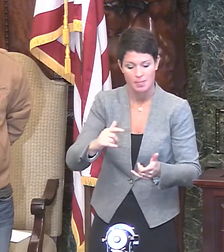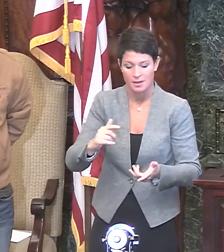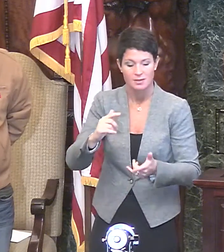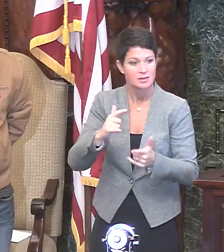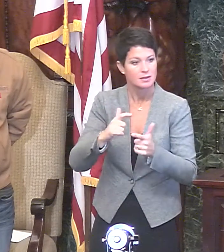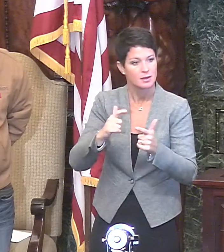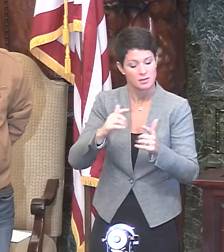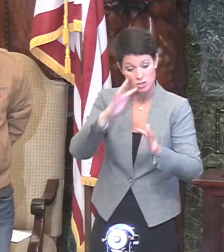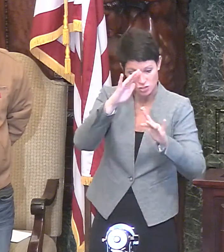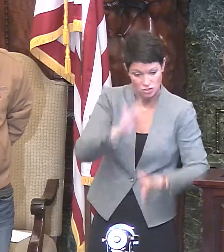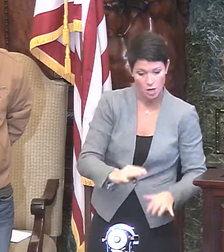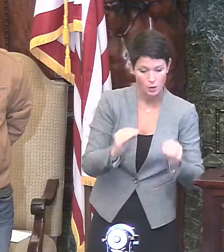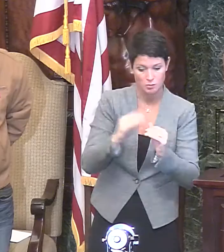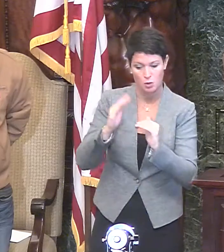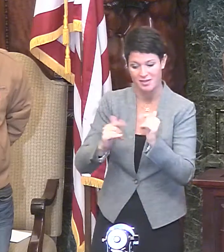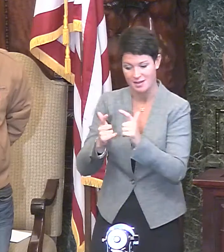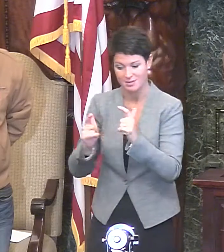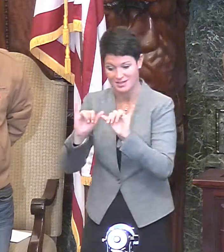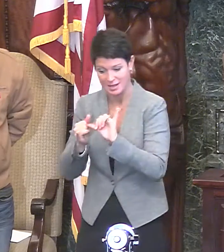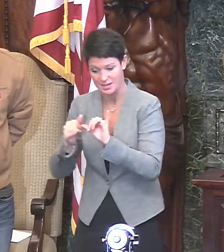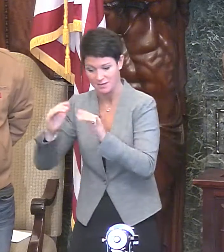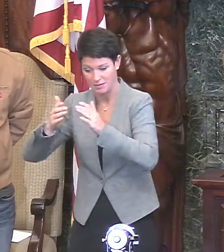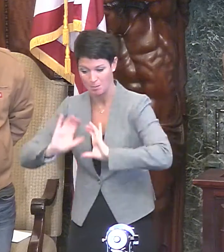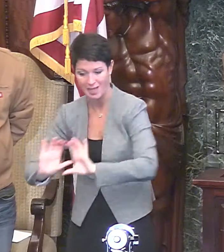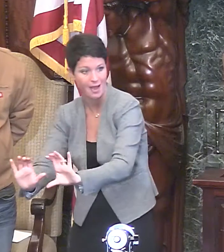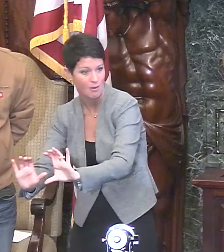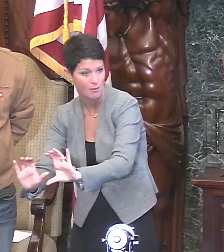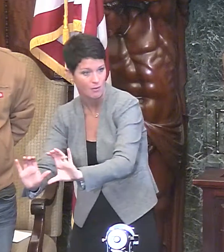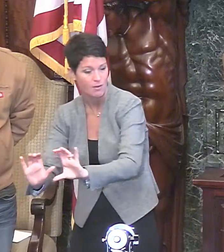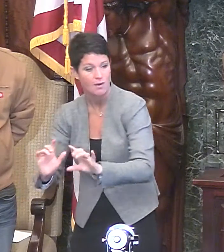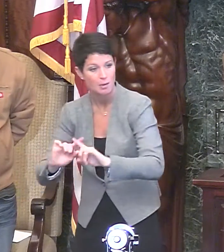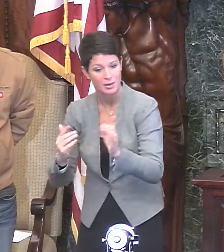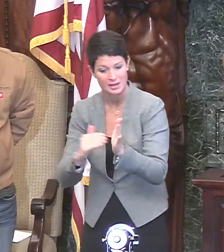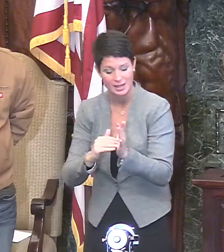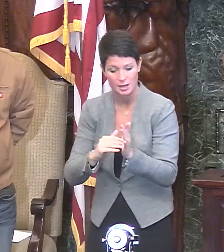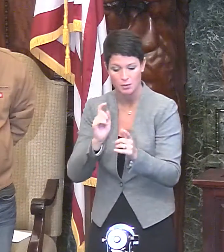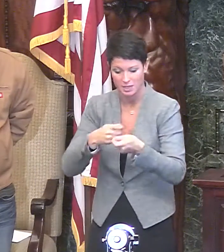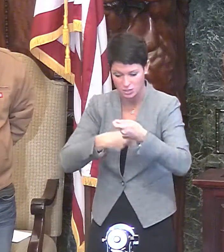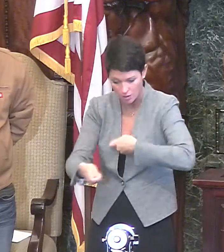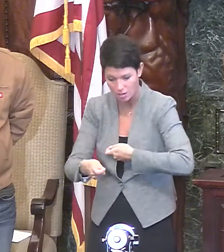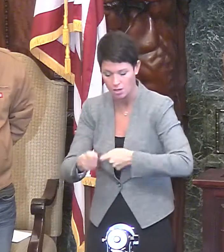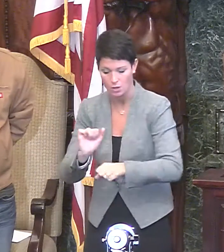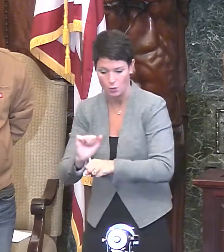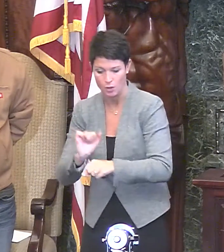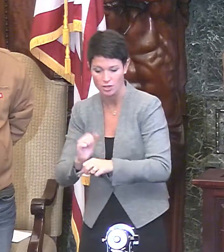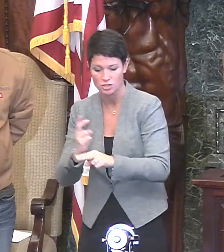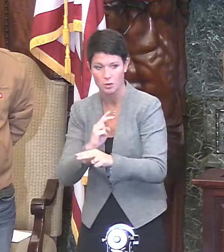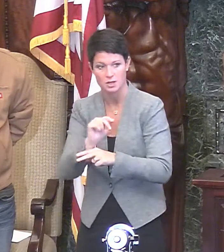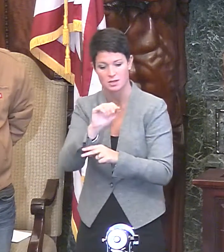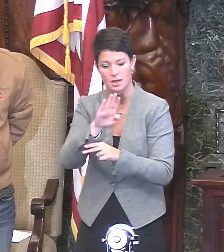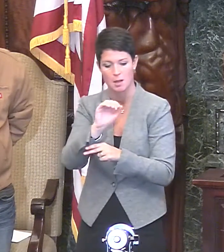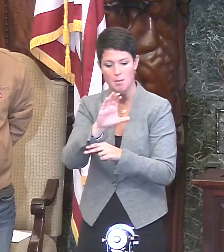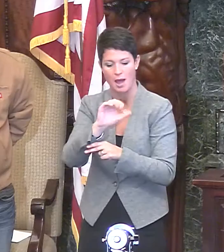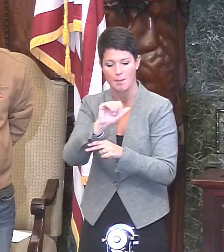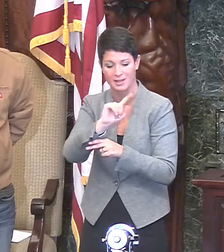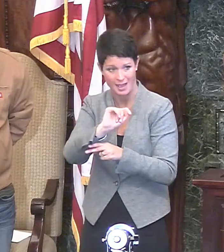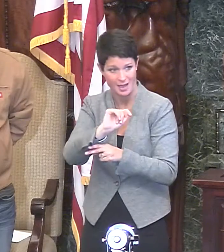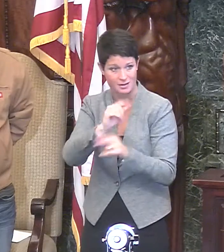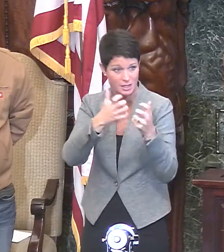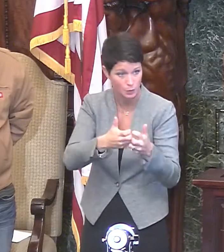we can fit into the street. So we have to shift some of our operations to one where we're using the bobcats that were mentioned